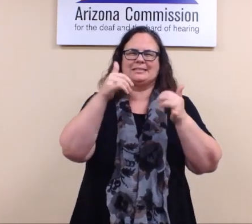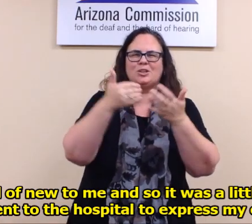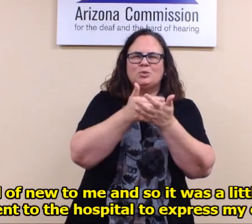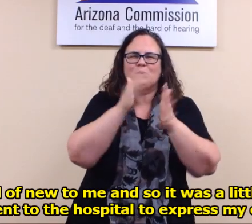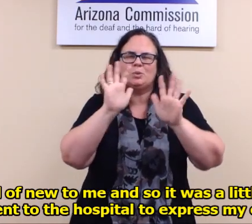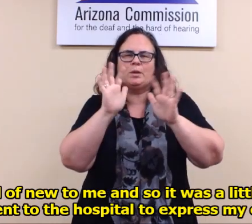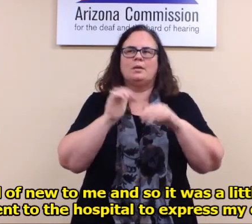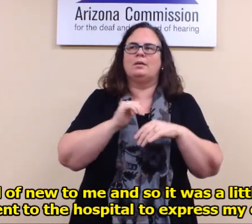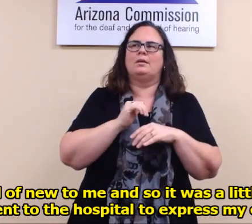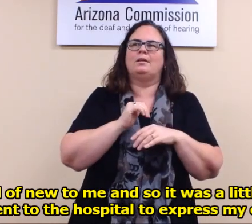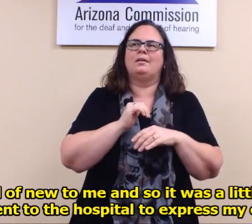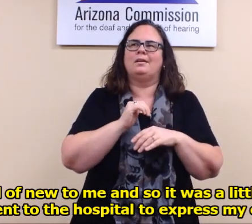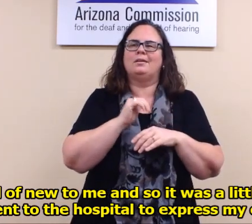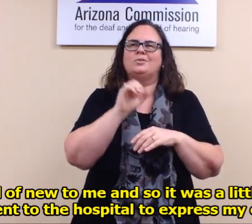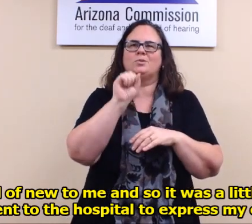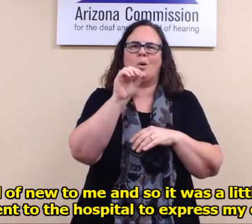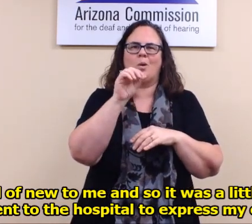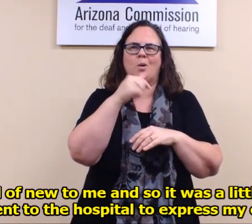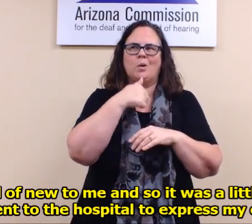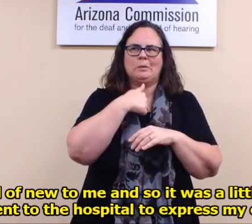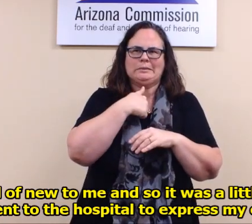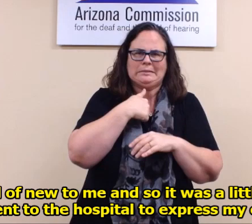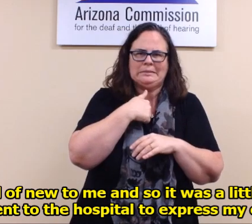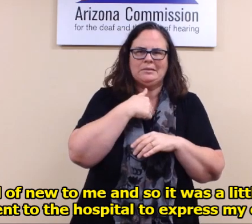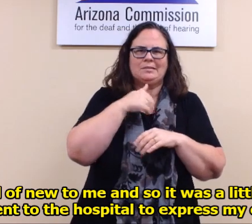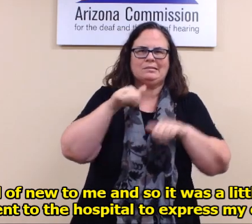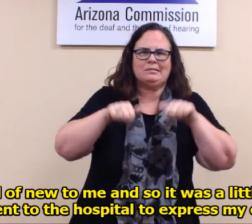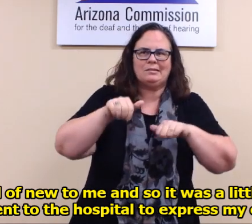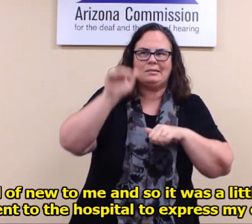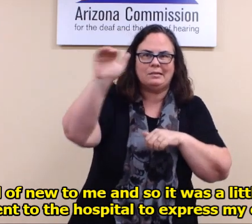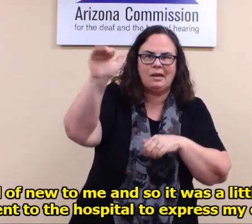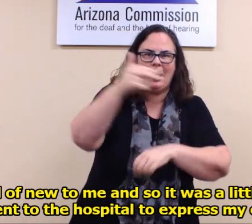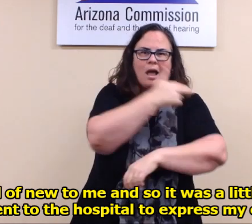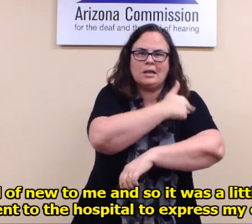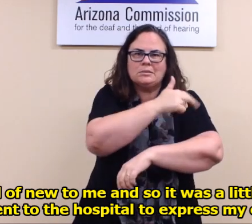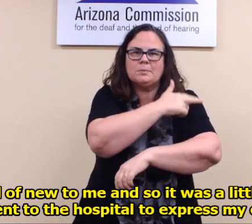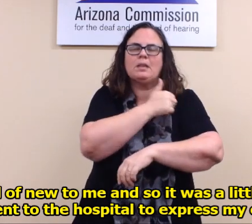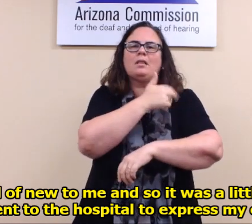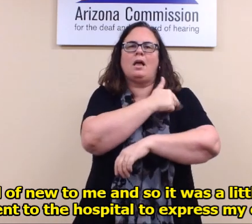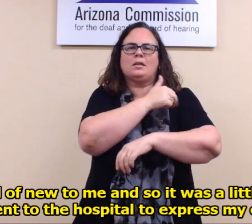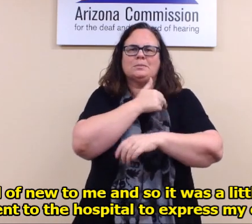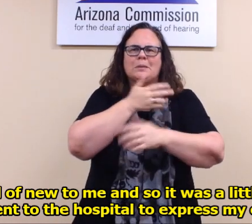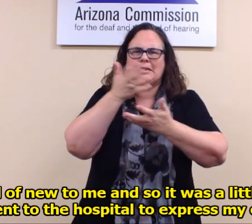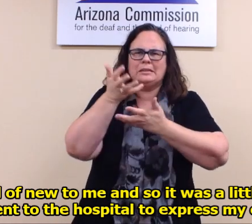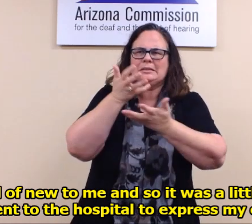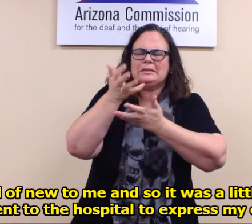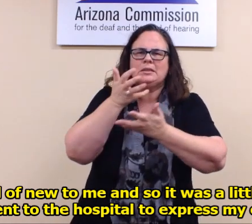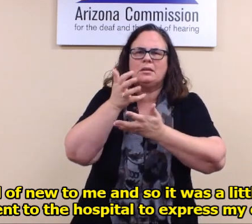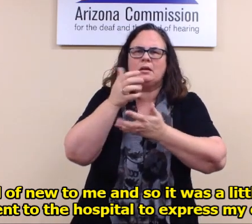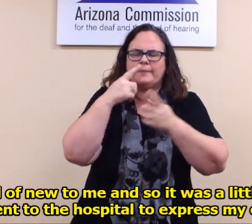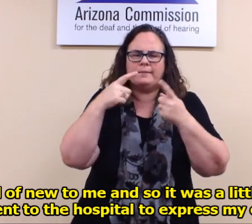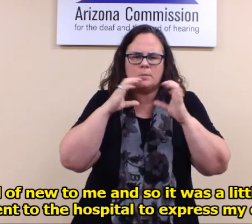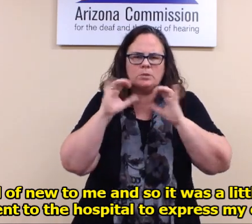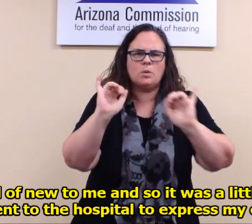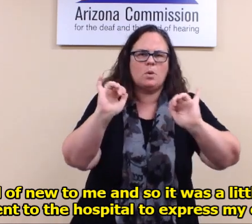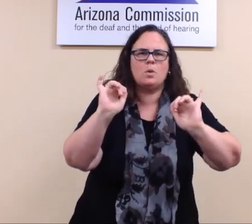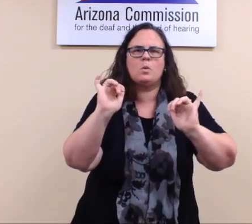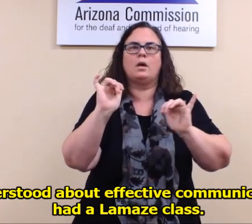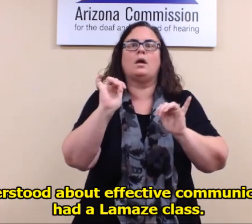It was all kind of new to me, and so it was a little bit awkward, but I went to the hospital to express my concerns, and they understood